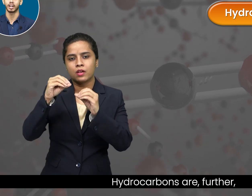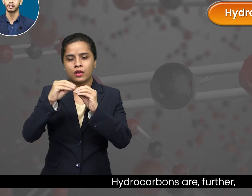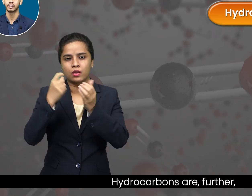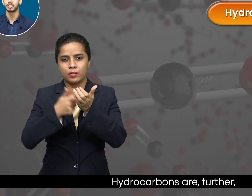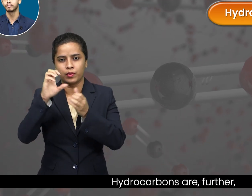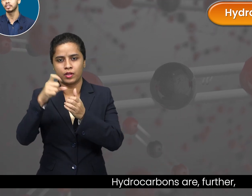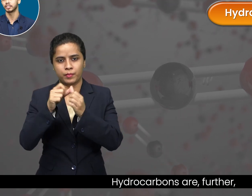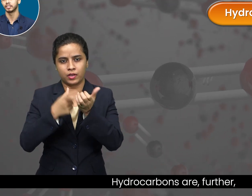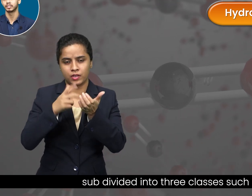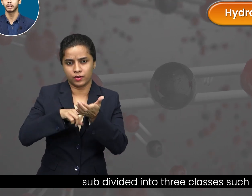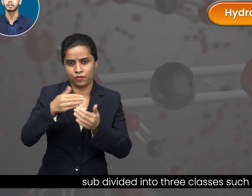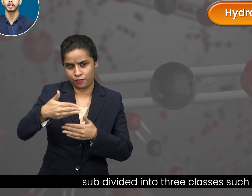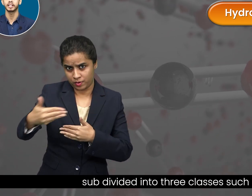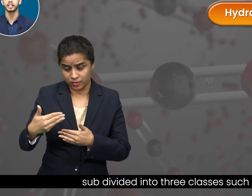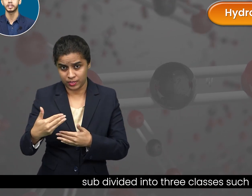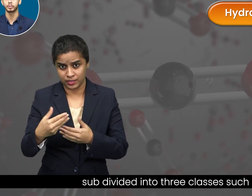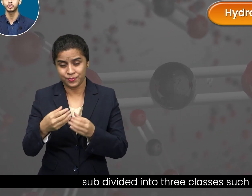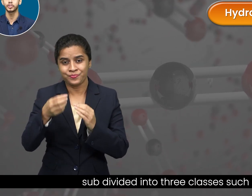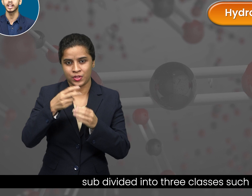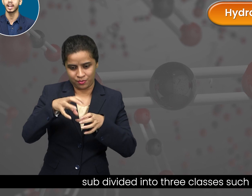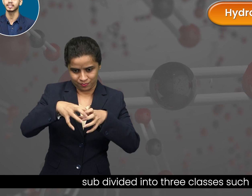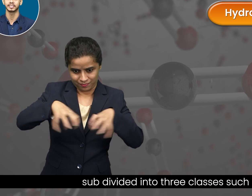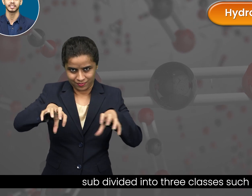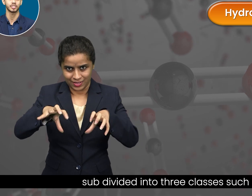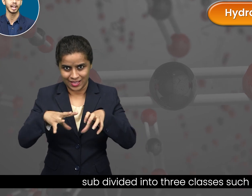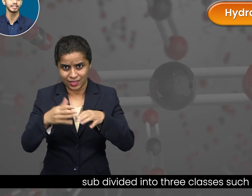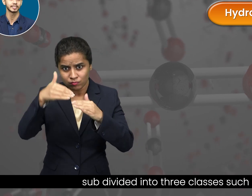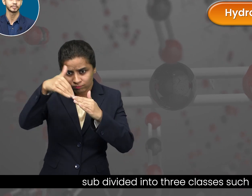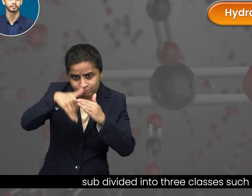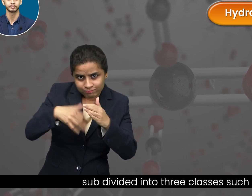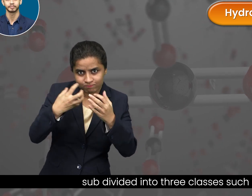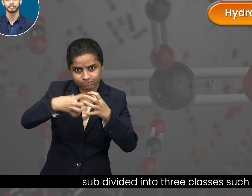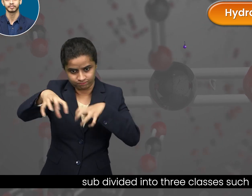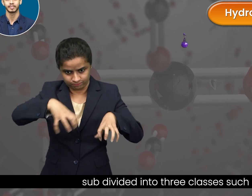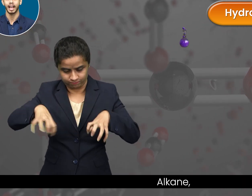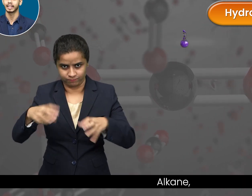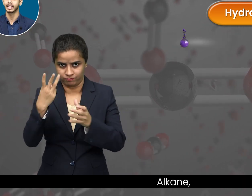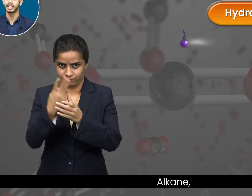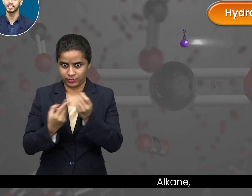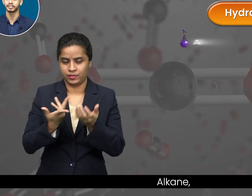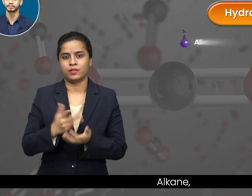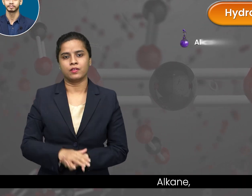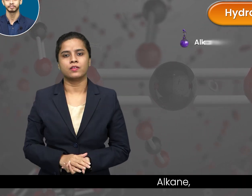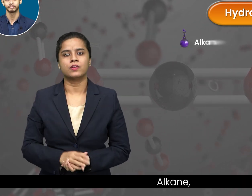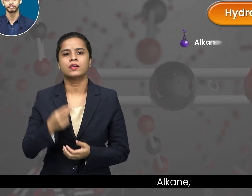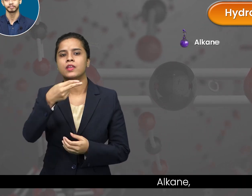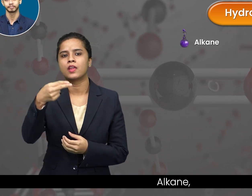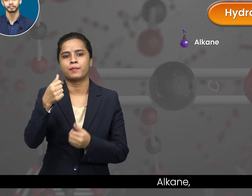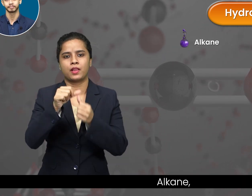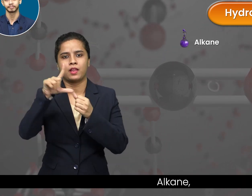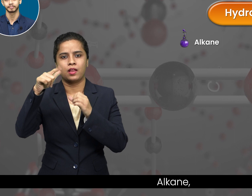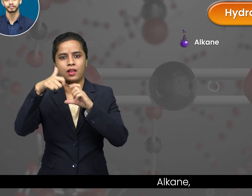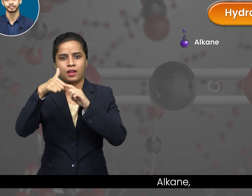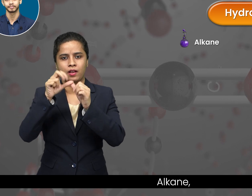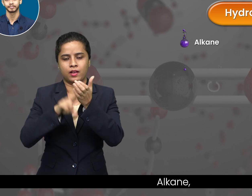Hydrocarbons are further subdivided into three classes such as alkane,